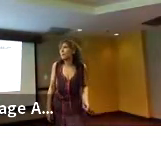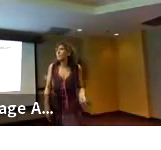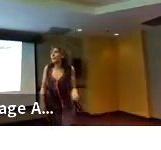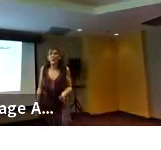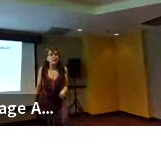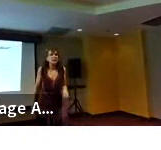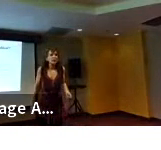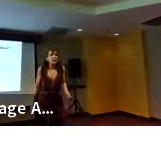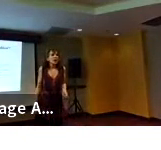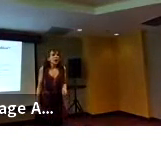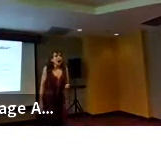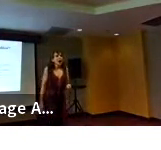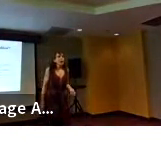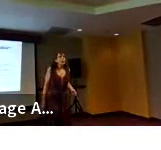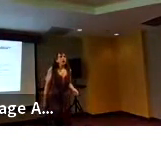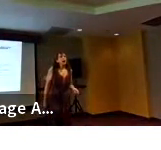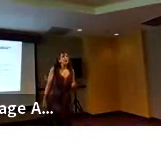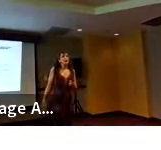old, but we love it.